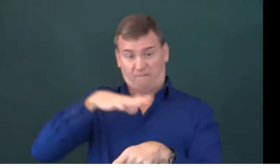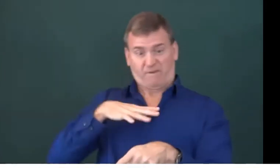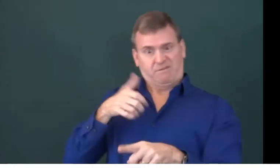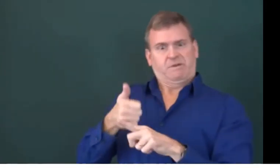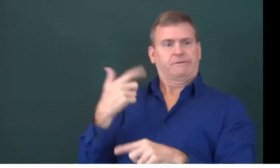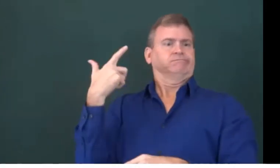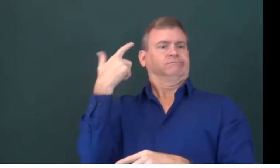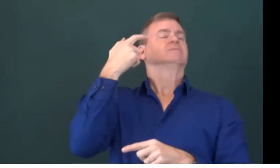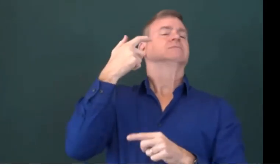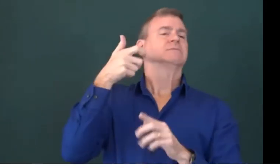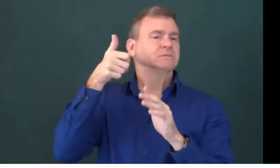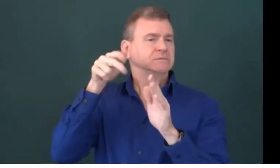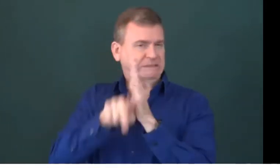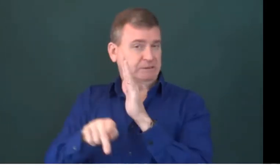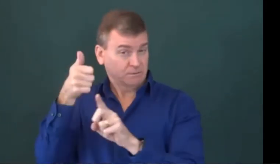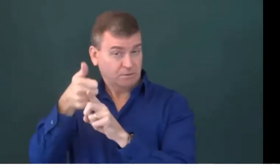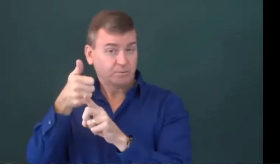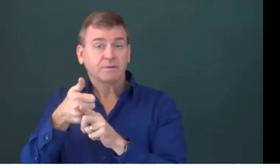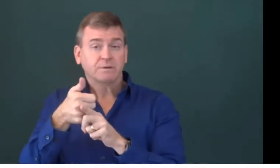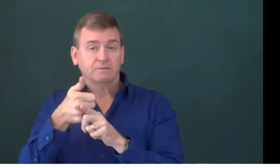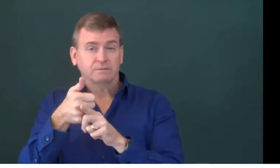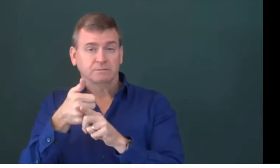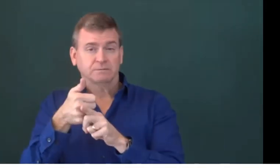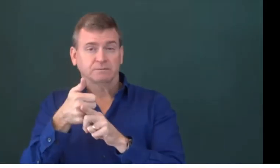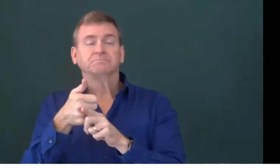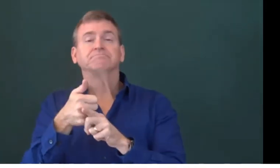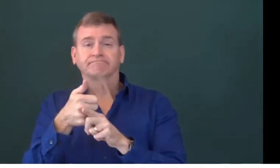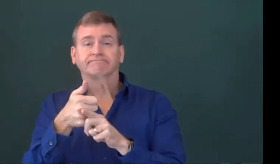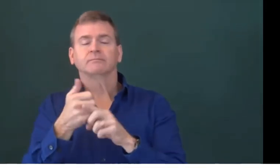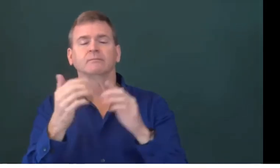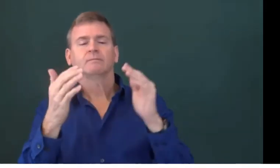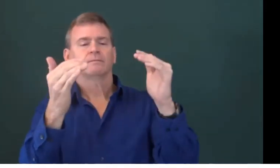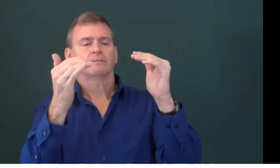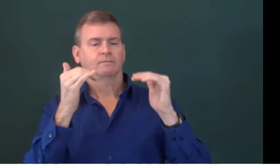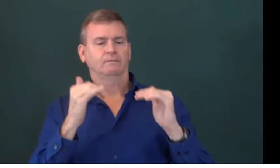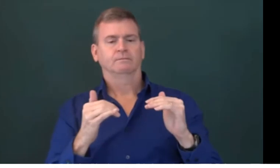When the man was done, he took the gun and shot himself.